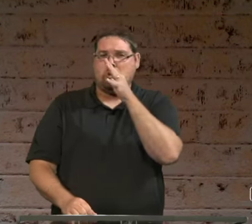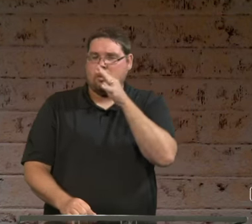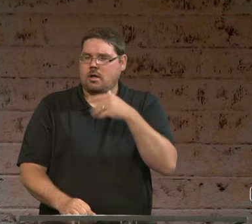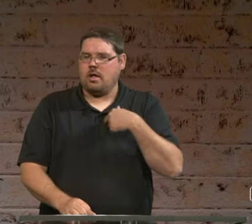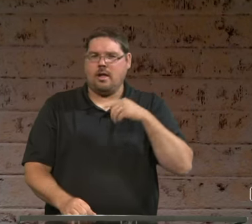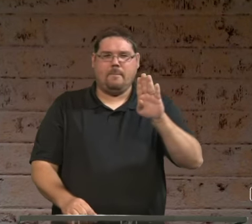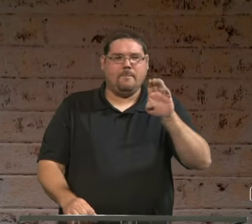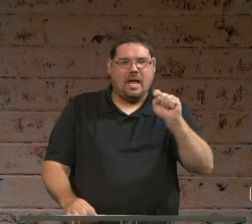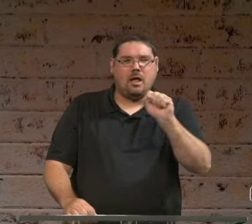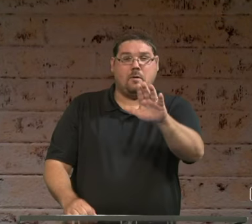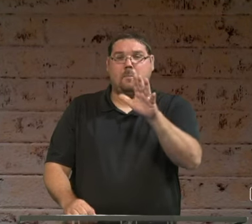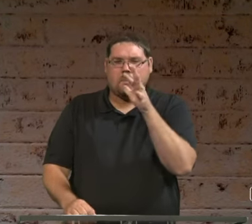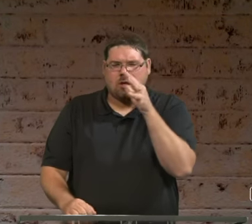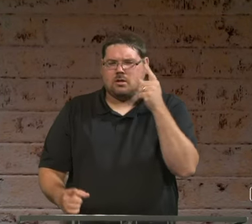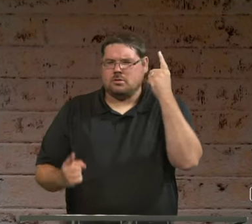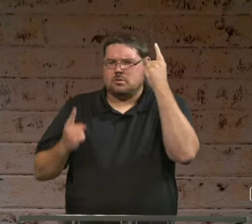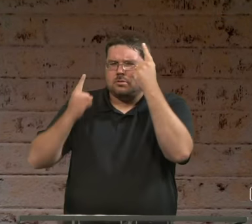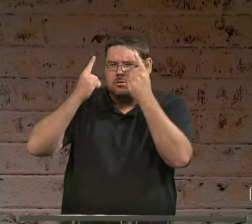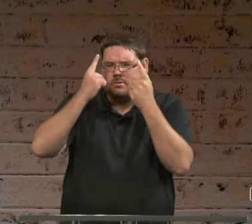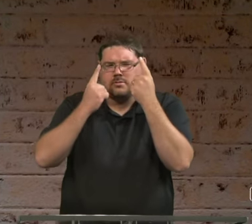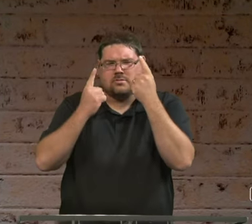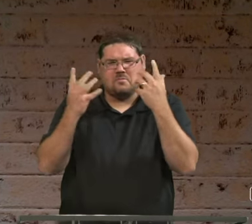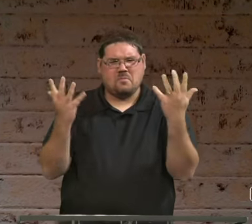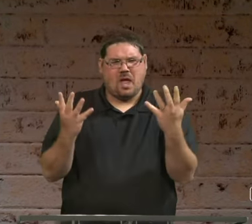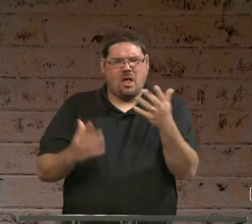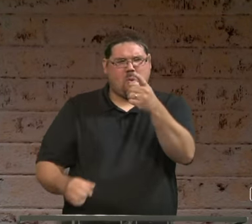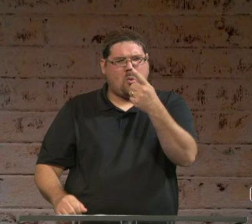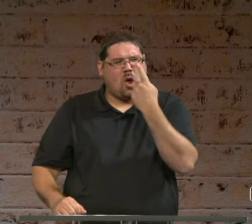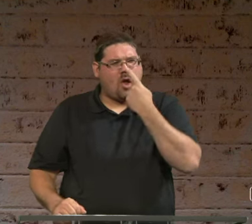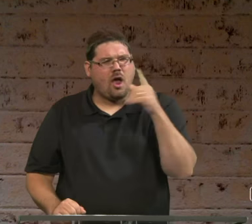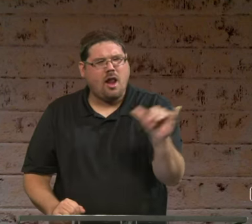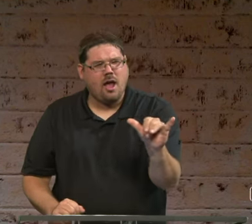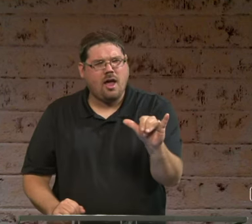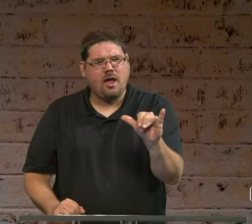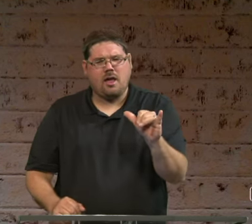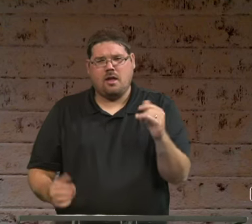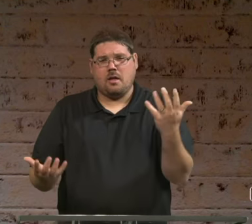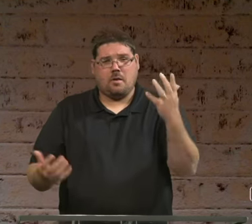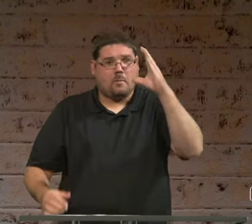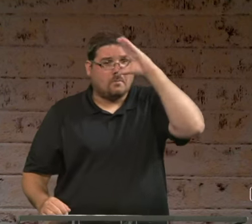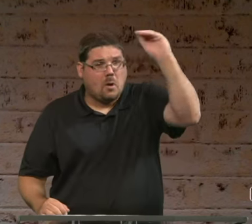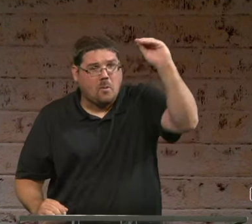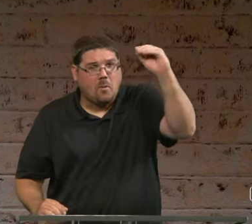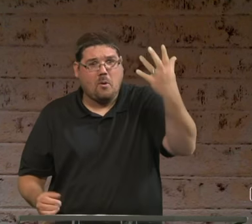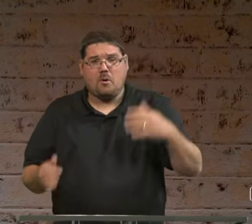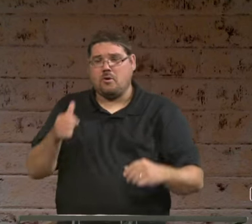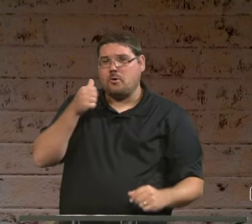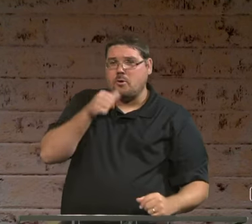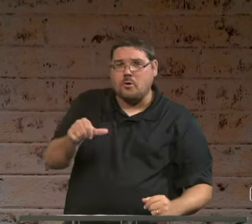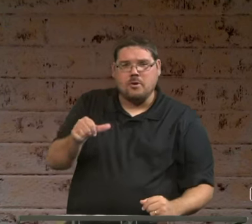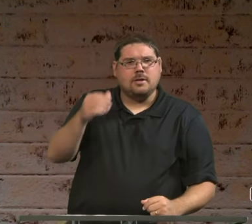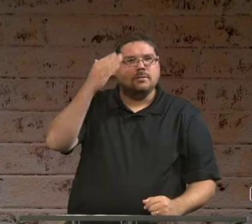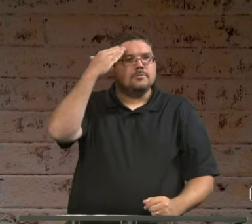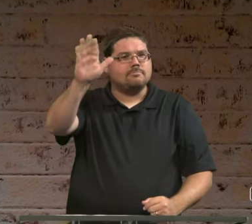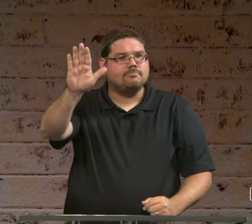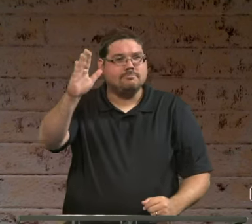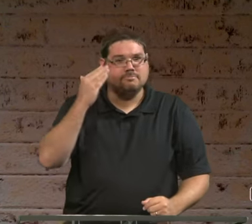Maybe when you were back in your mother's womb, your mother may have made a bet. She's kind of curious. What would he look like? Or she, a boy or